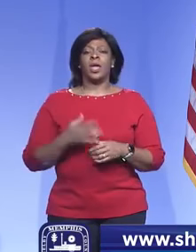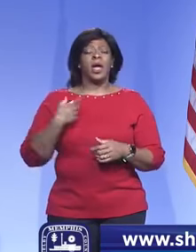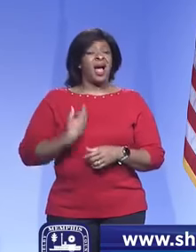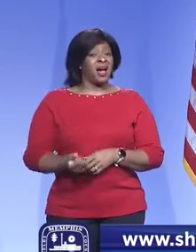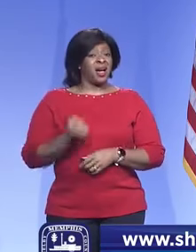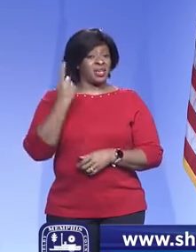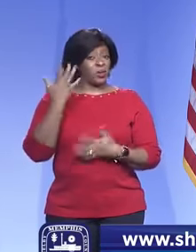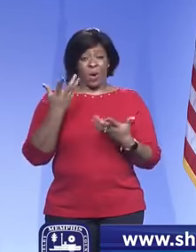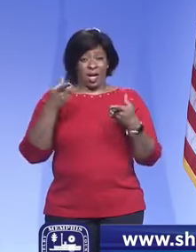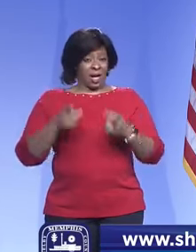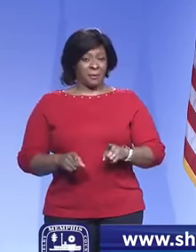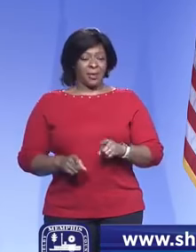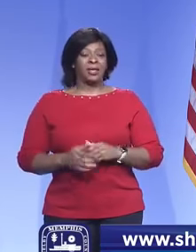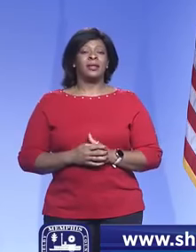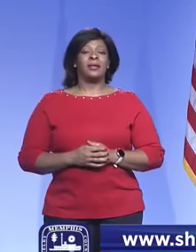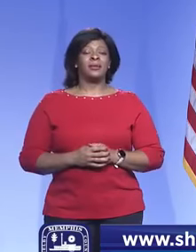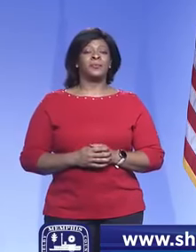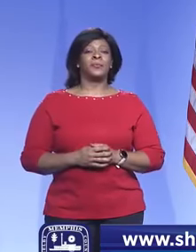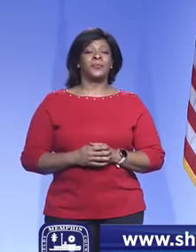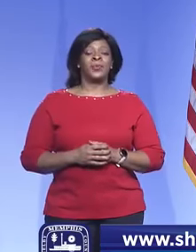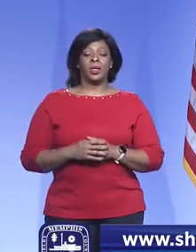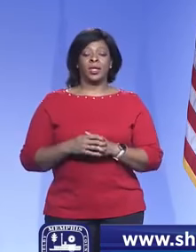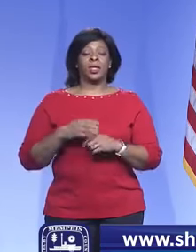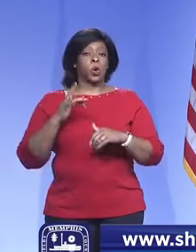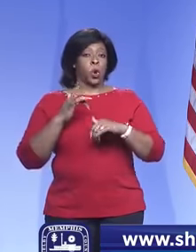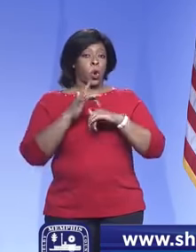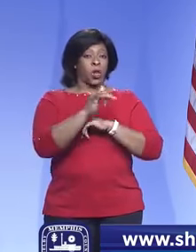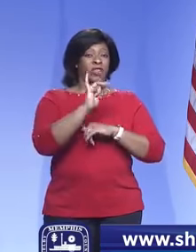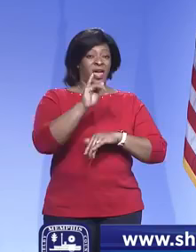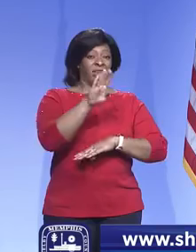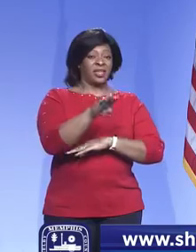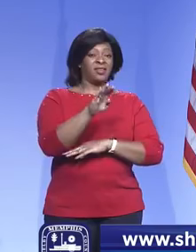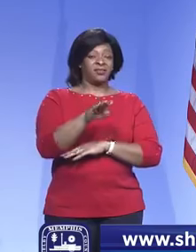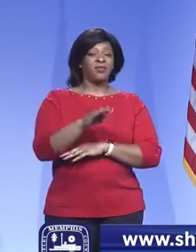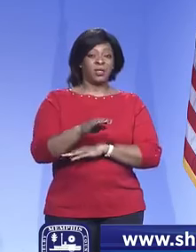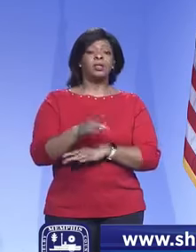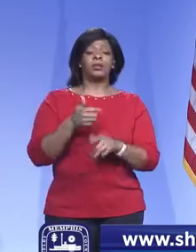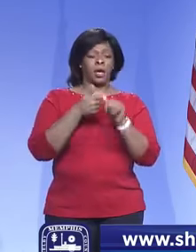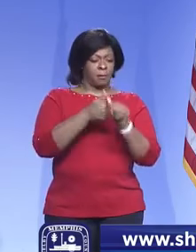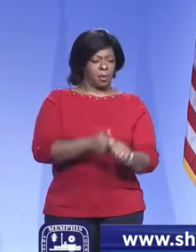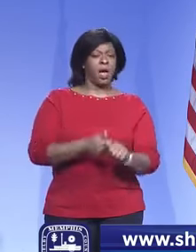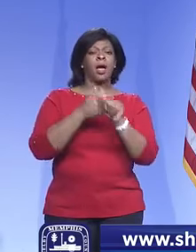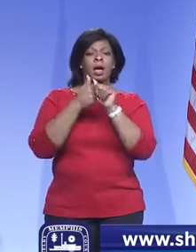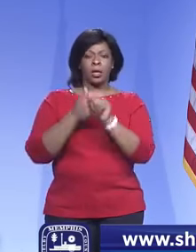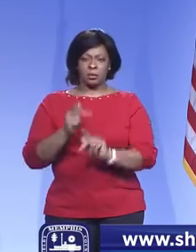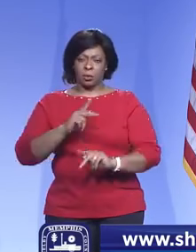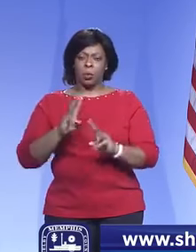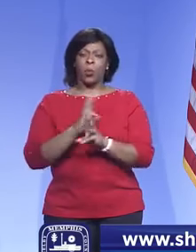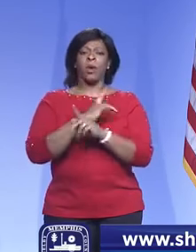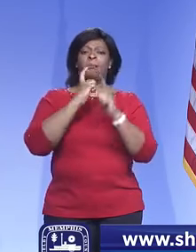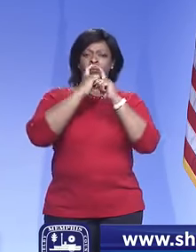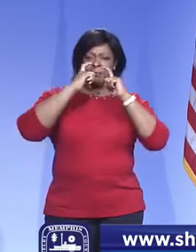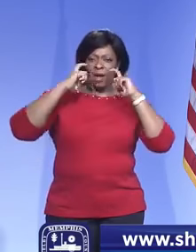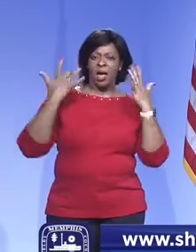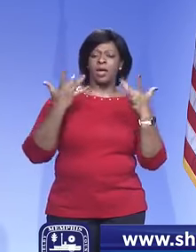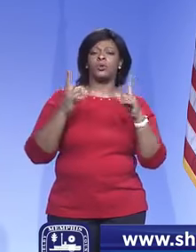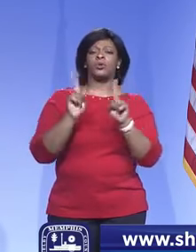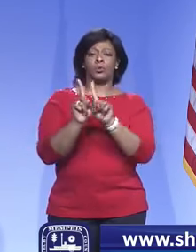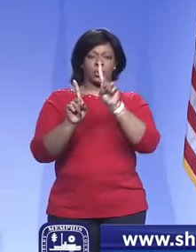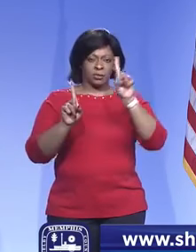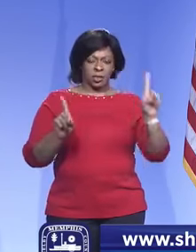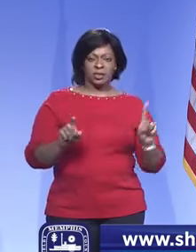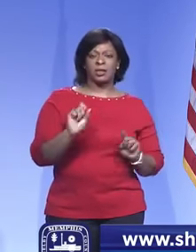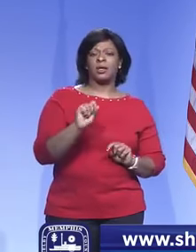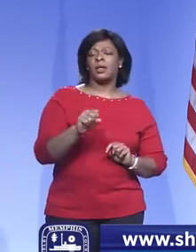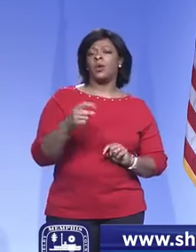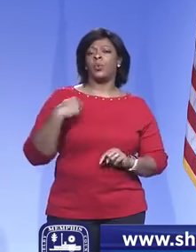that evening is that the earlier part of the evening there was compliance to masking and to social distancing,